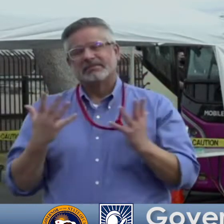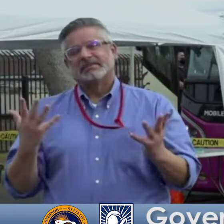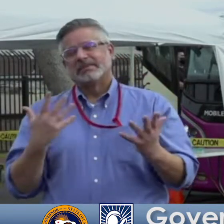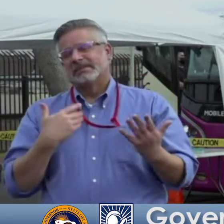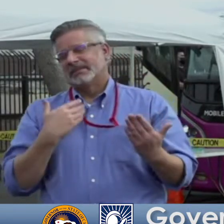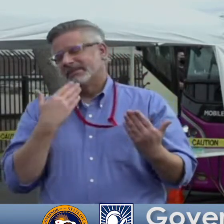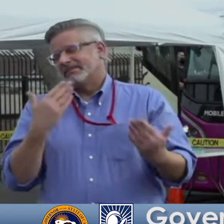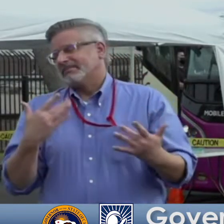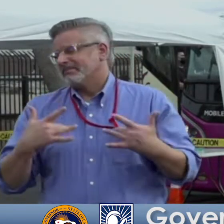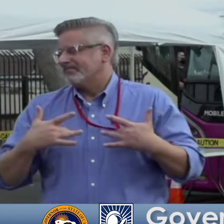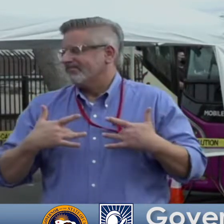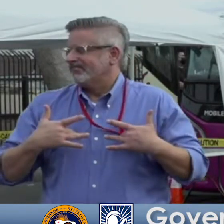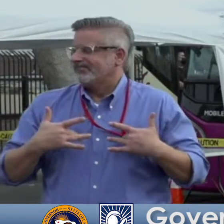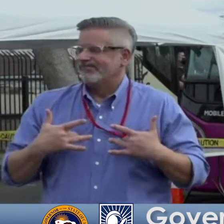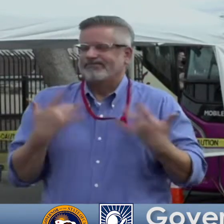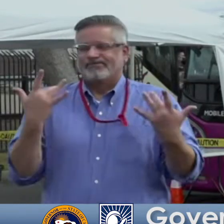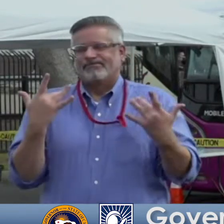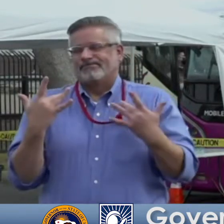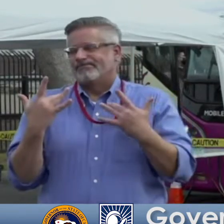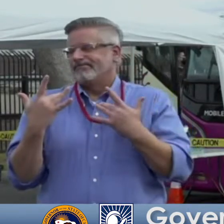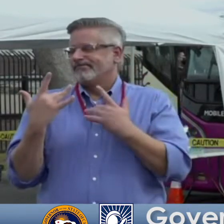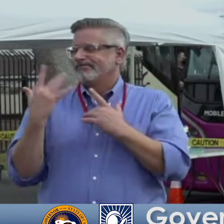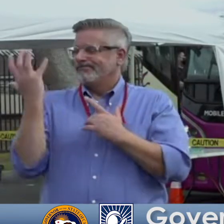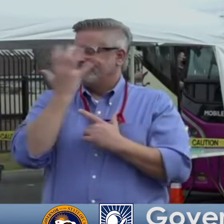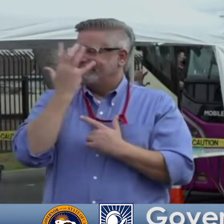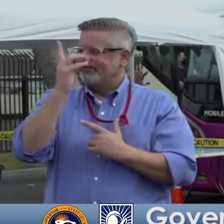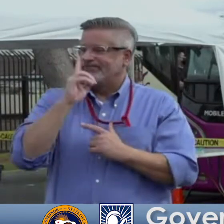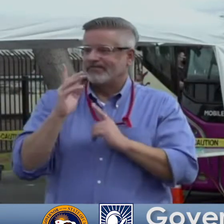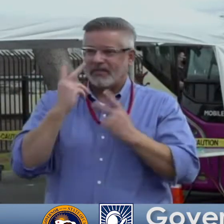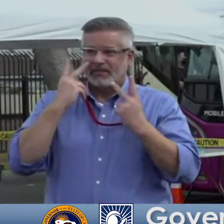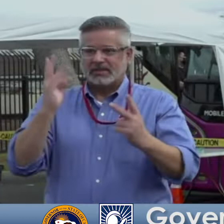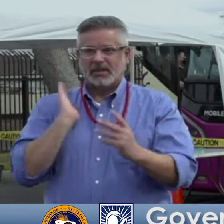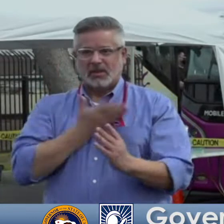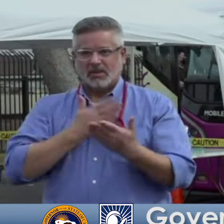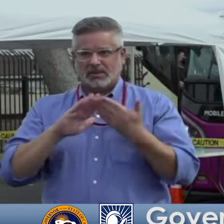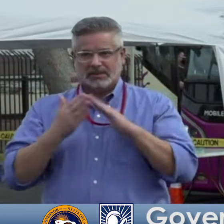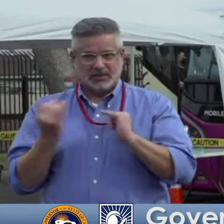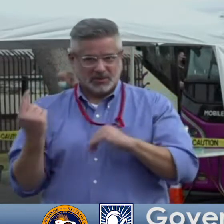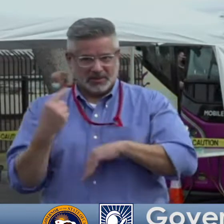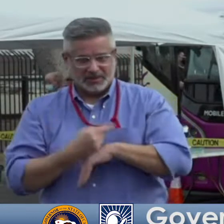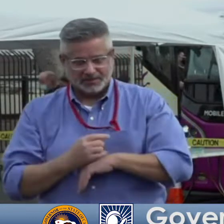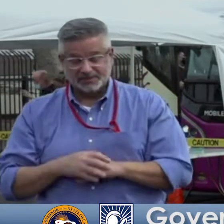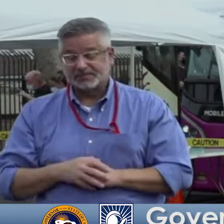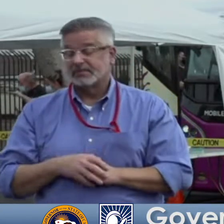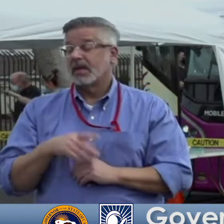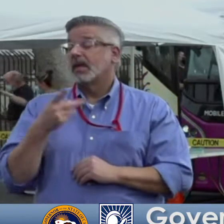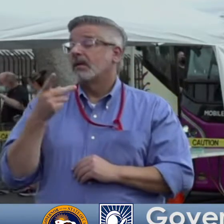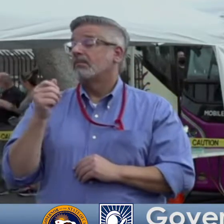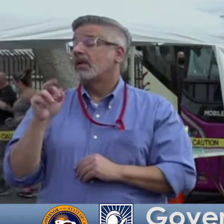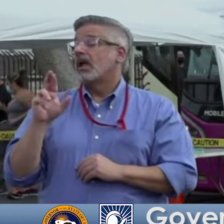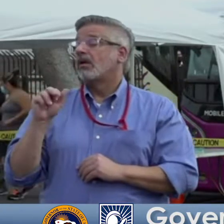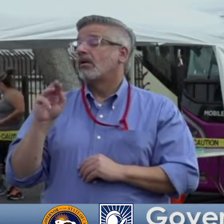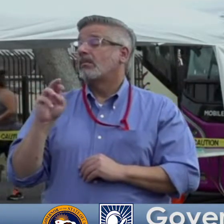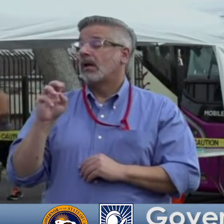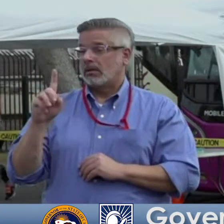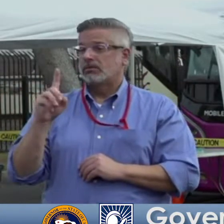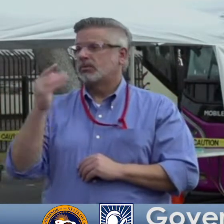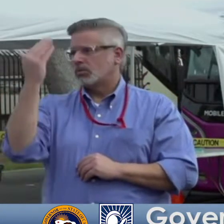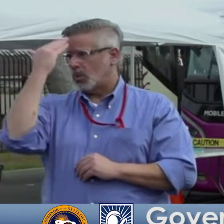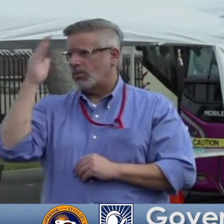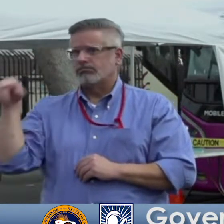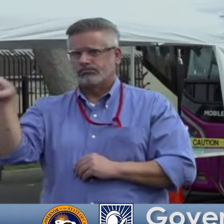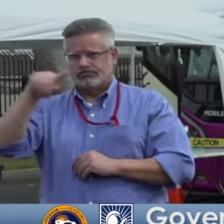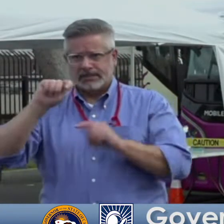how thrilled and flattered we are to have you visit our city today. Paramount has been known for teamwork